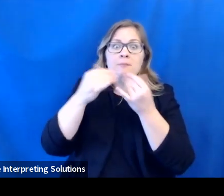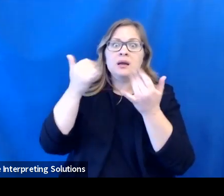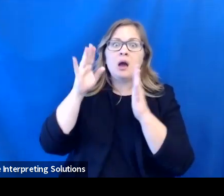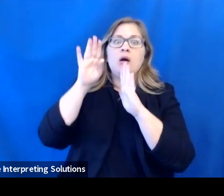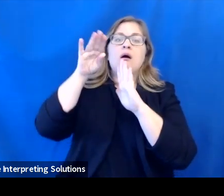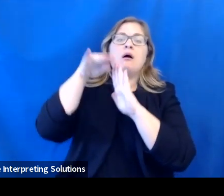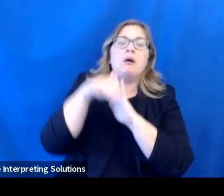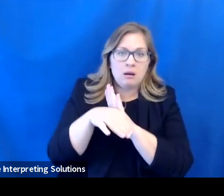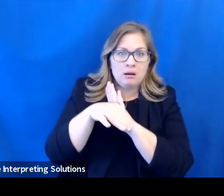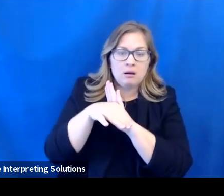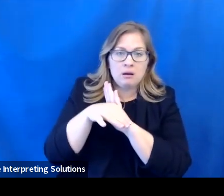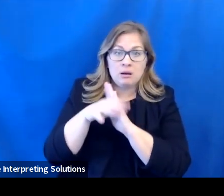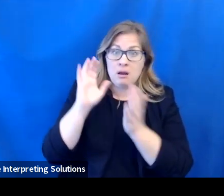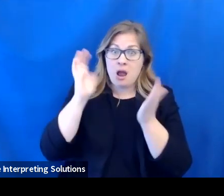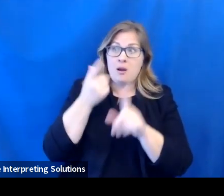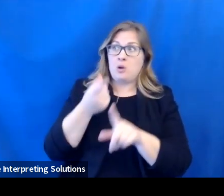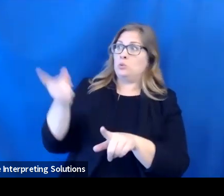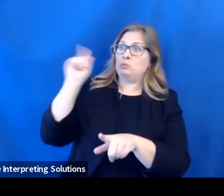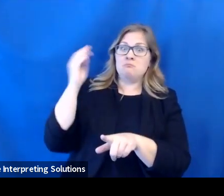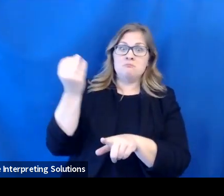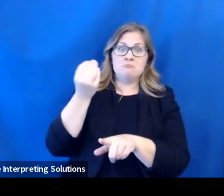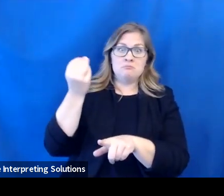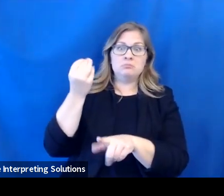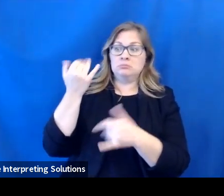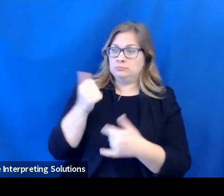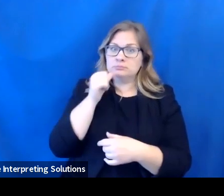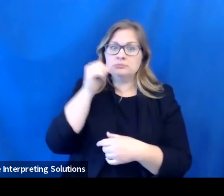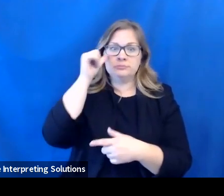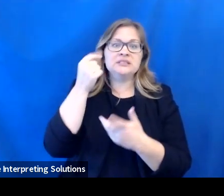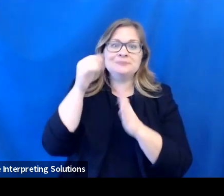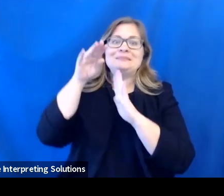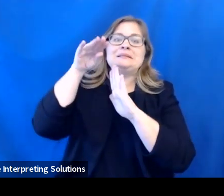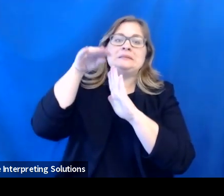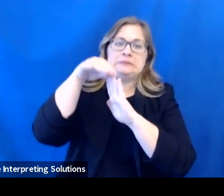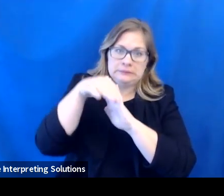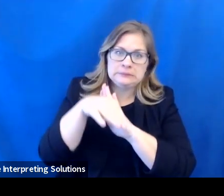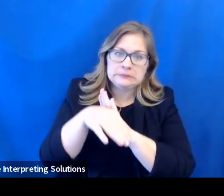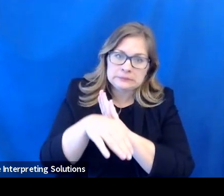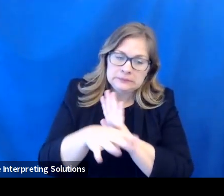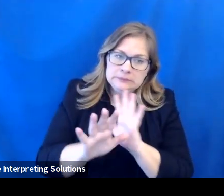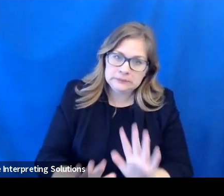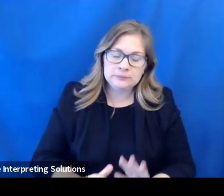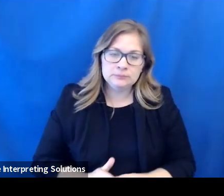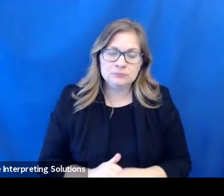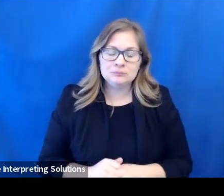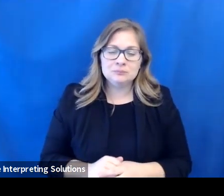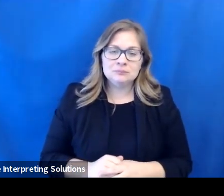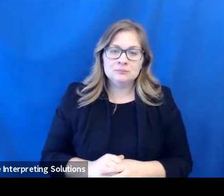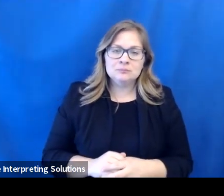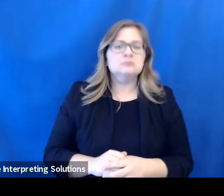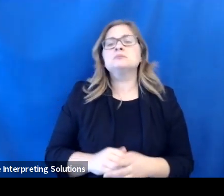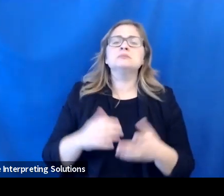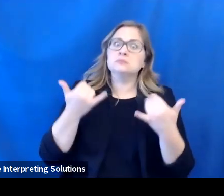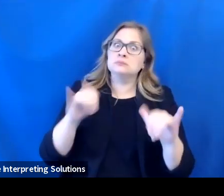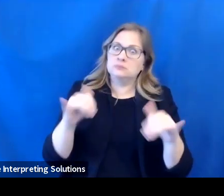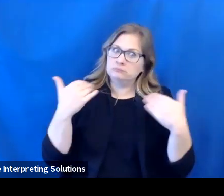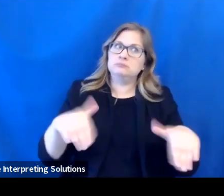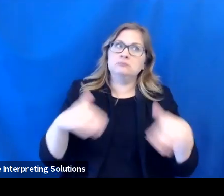well. So we'll continue to track if numbers trend downward, but it's still a lot of applicants, obviously, but it was smaller than last